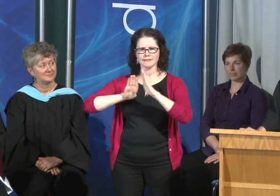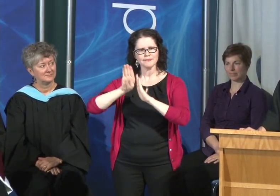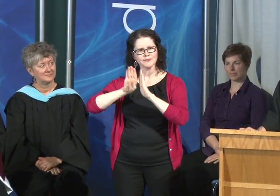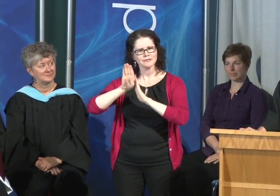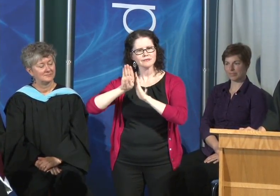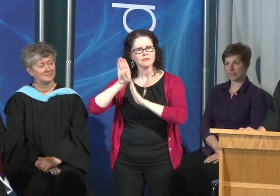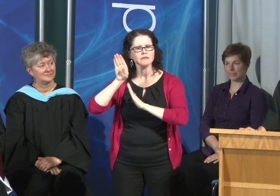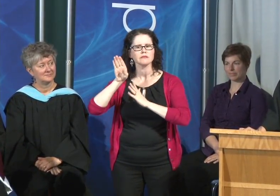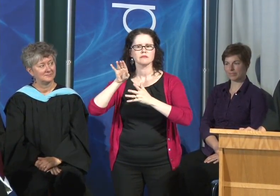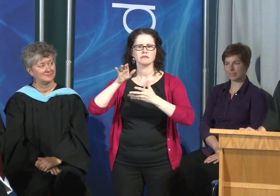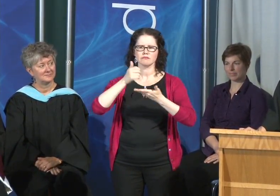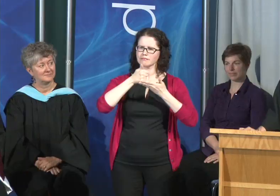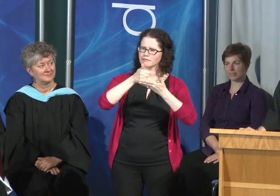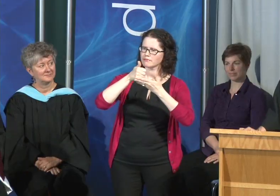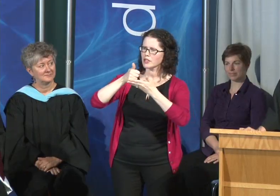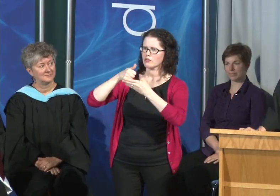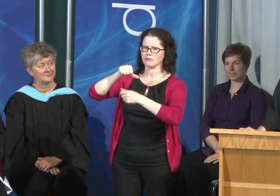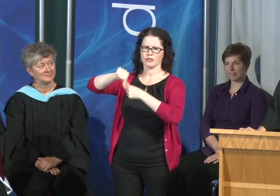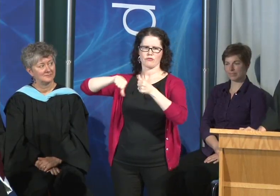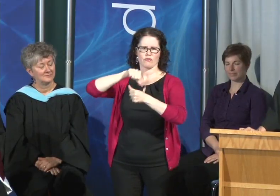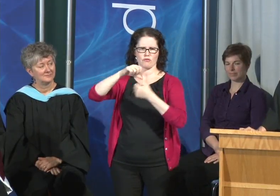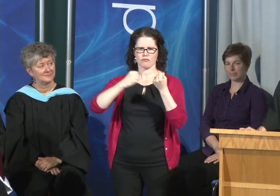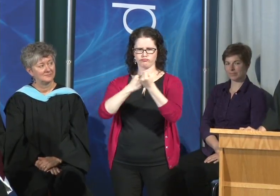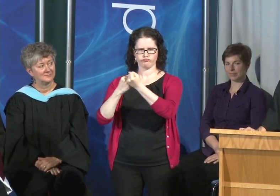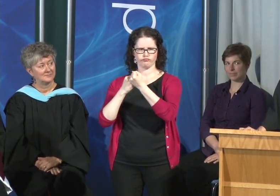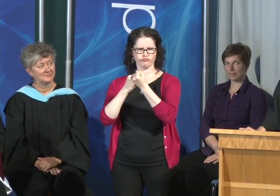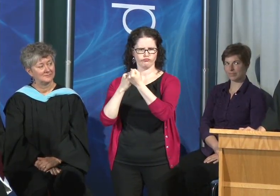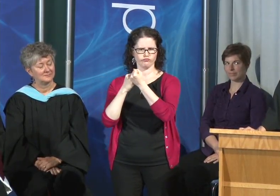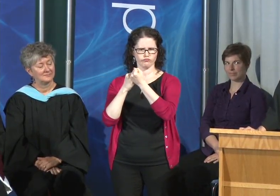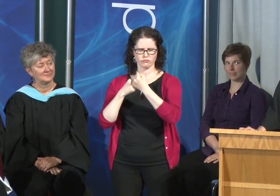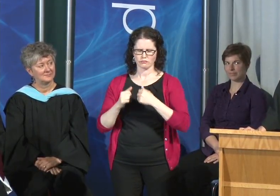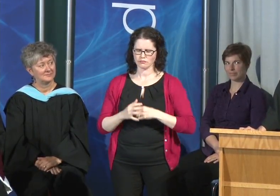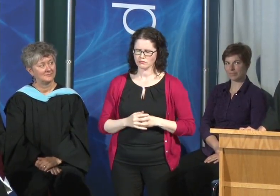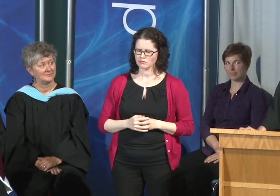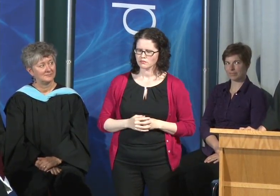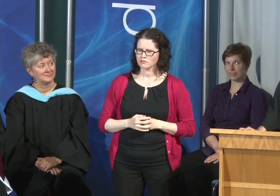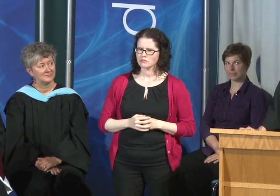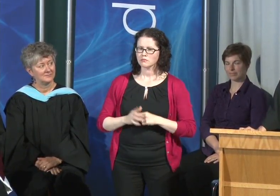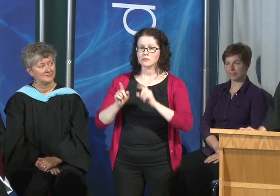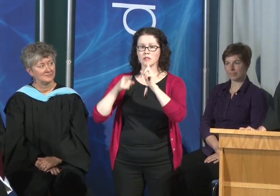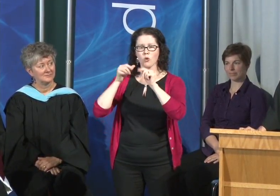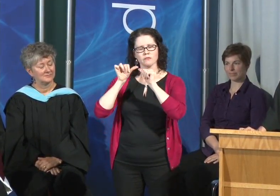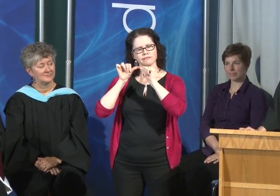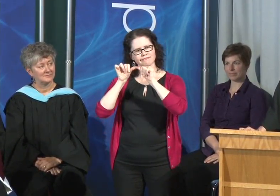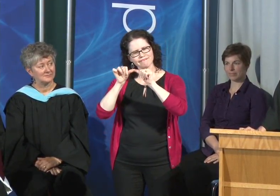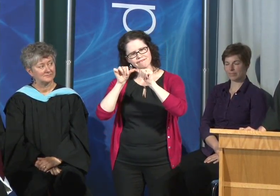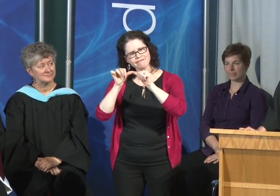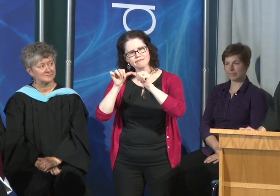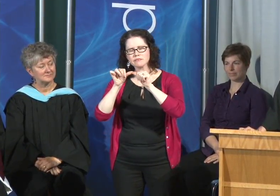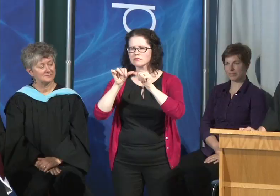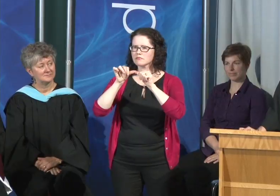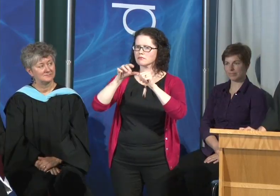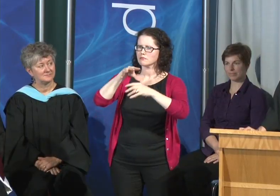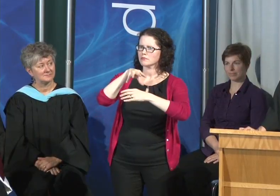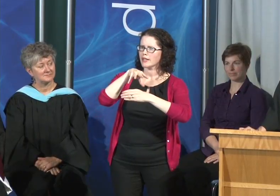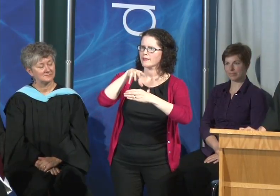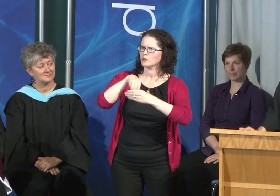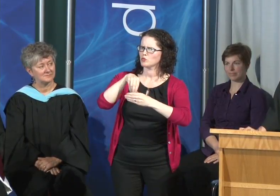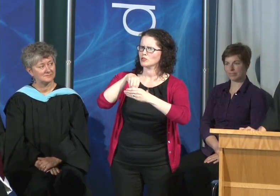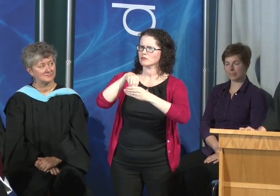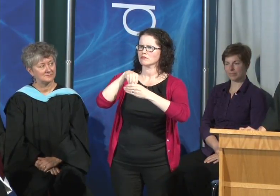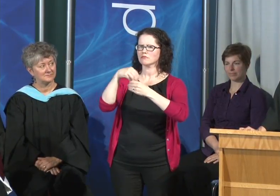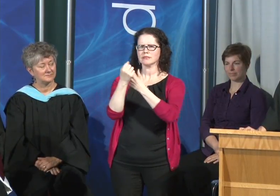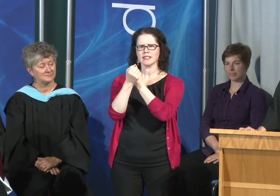others succeed. It is based on sustainability and inclusion, on safety and